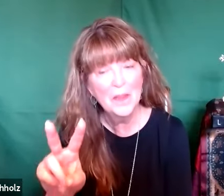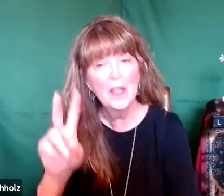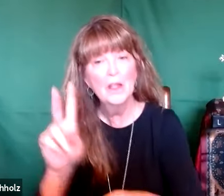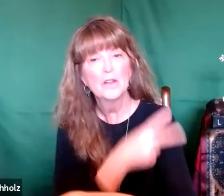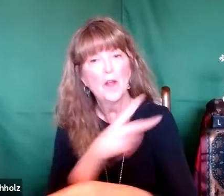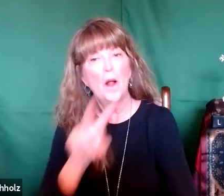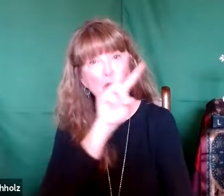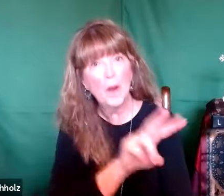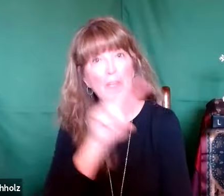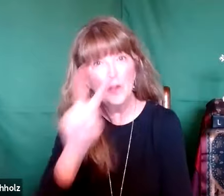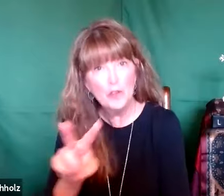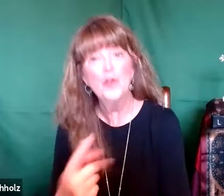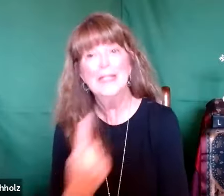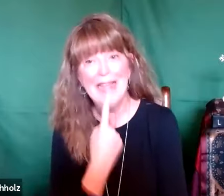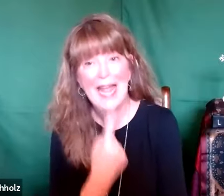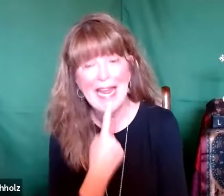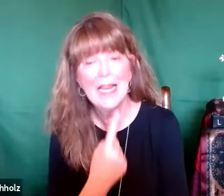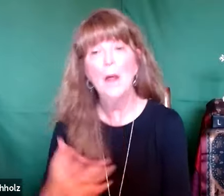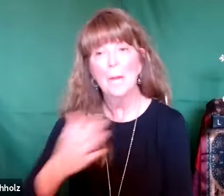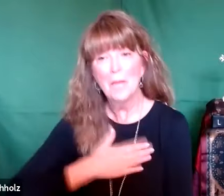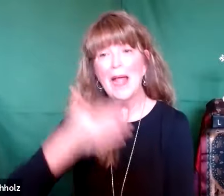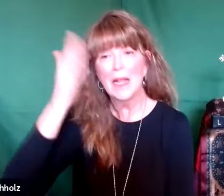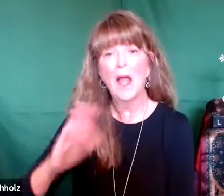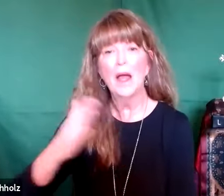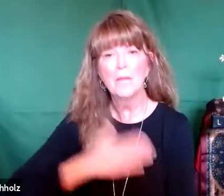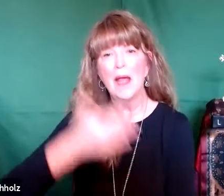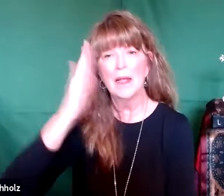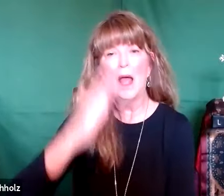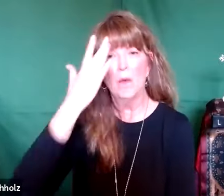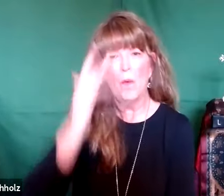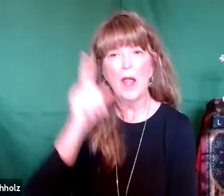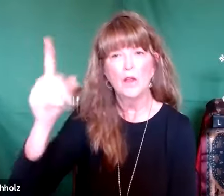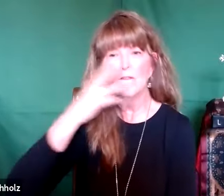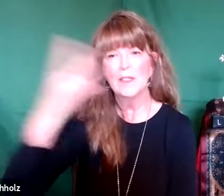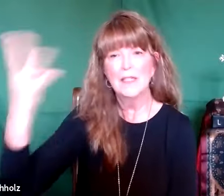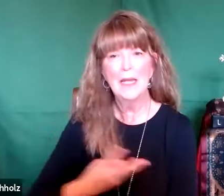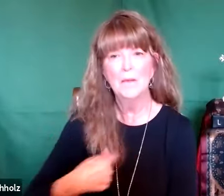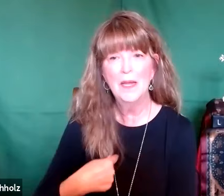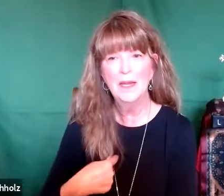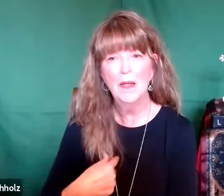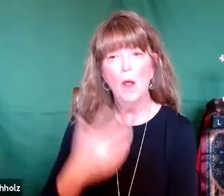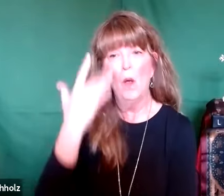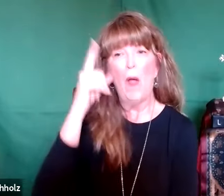of Psalm number 22. And Psalm 22 says, my God, why have you forsaken